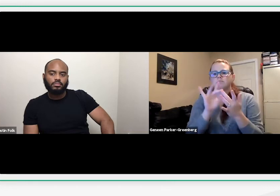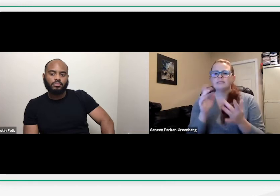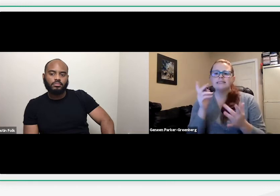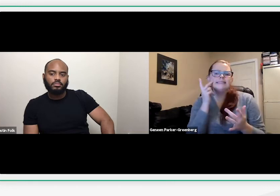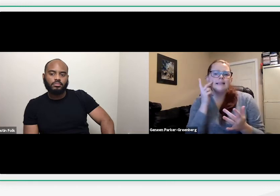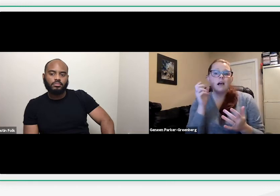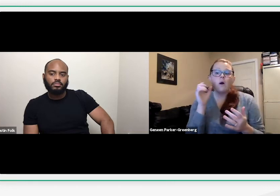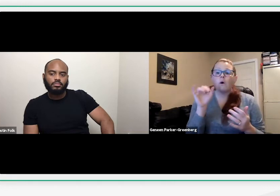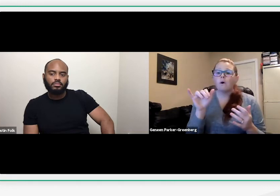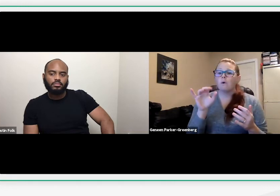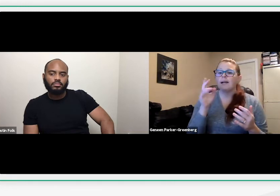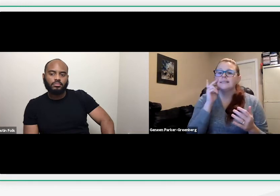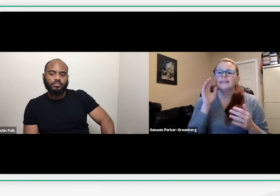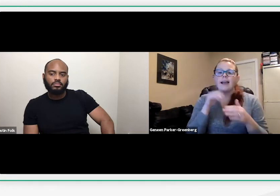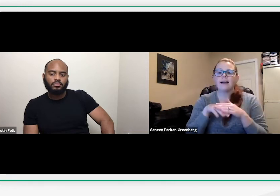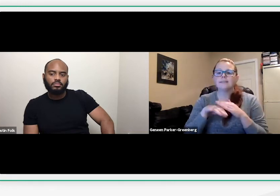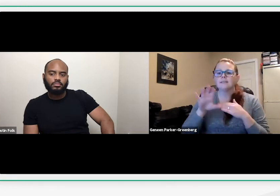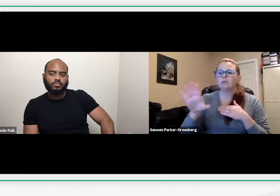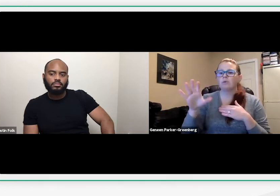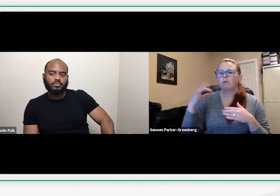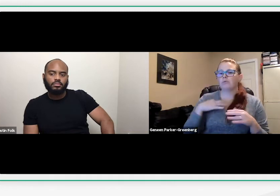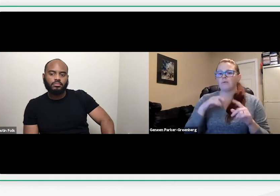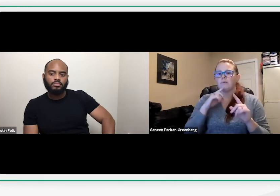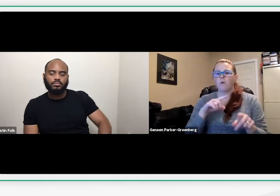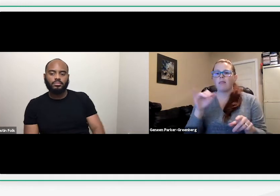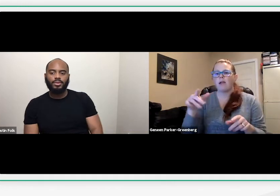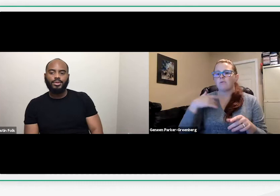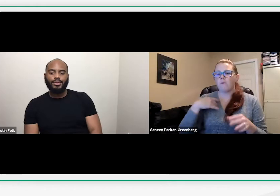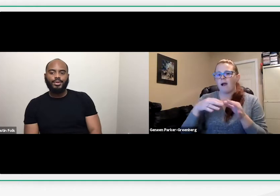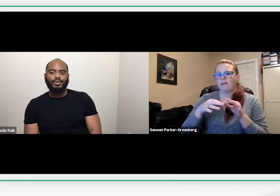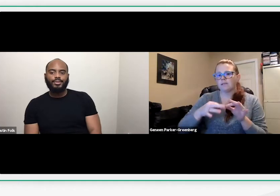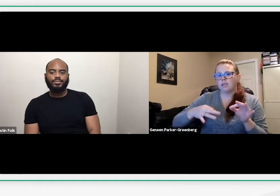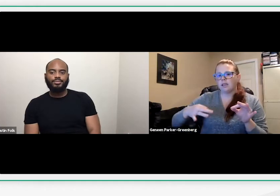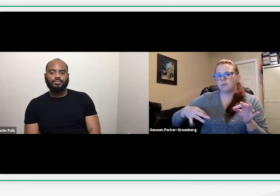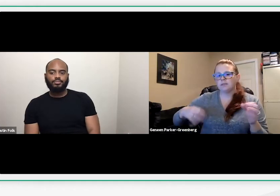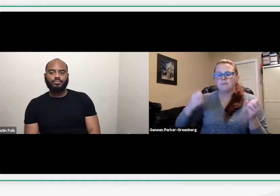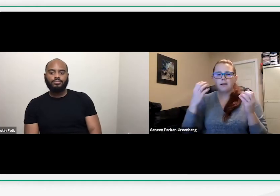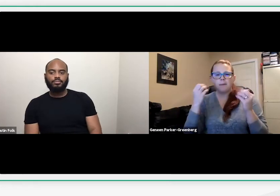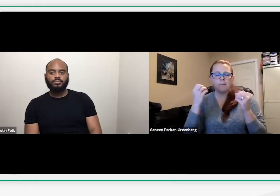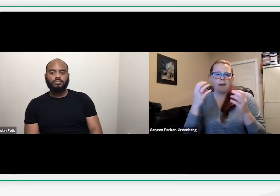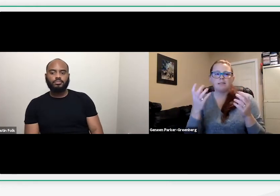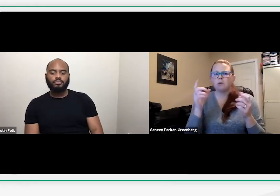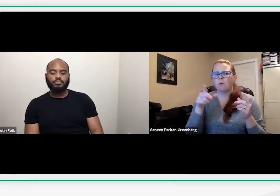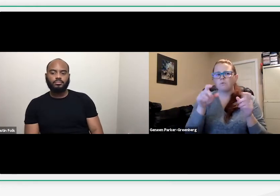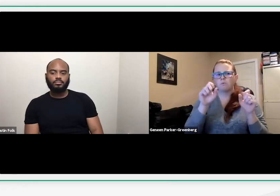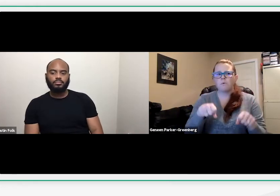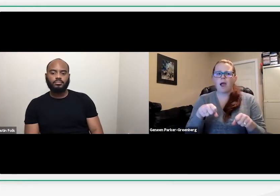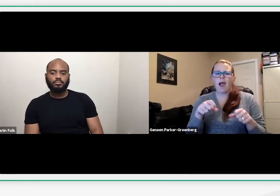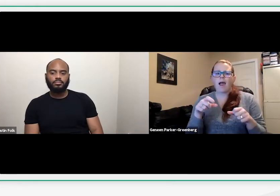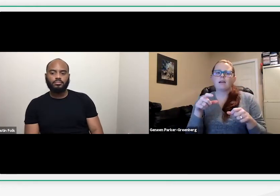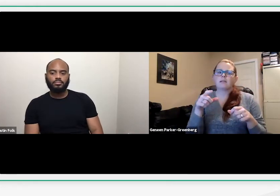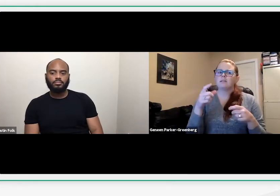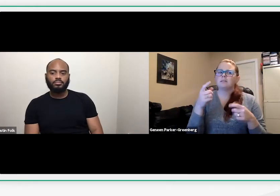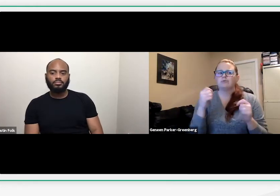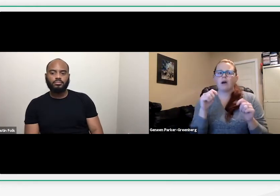companies that will actually try to reach out and see if they can get access to your credit report where you